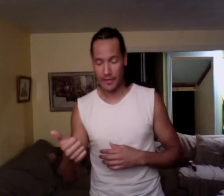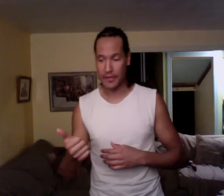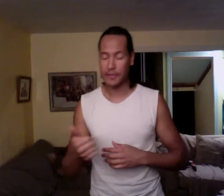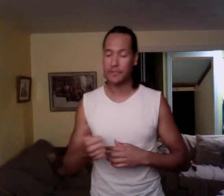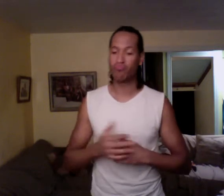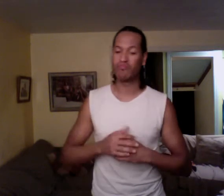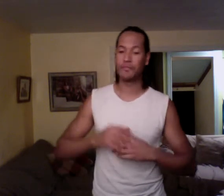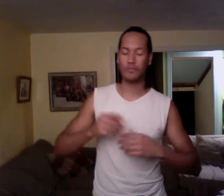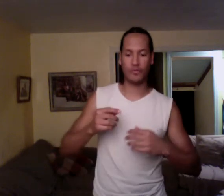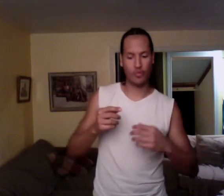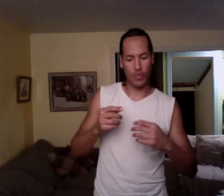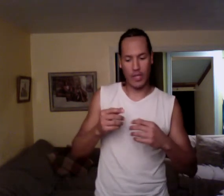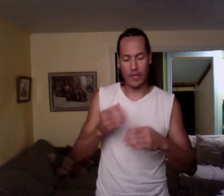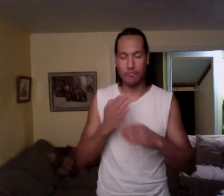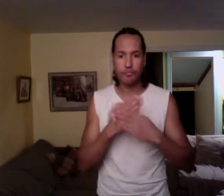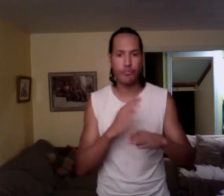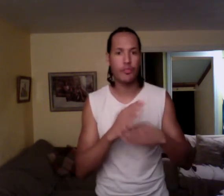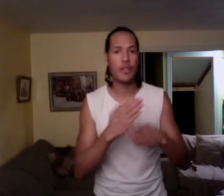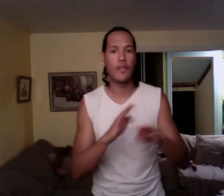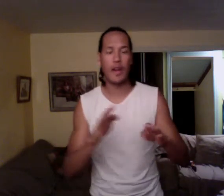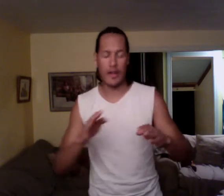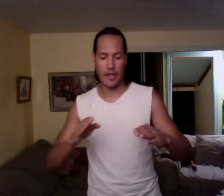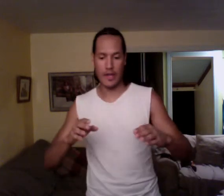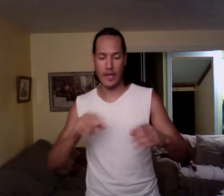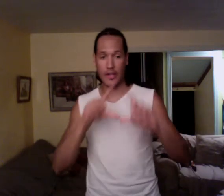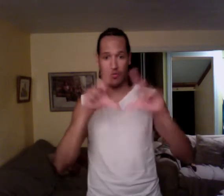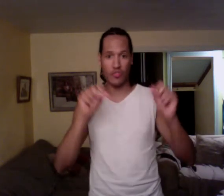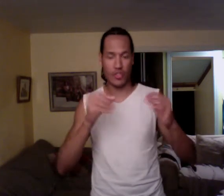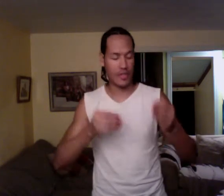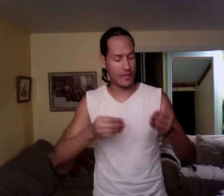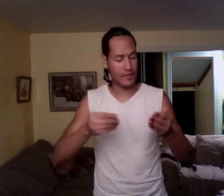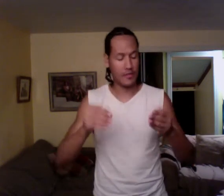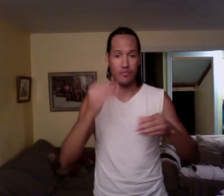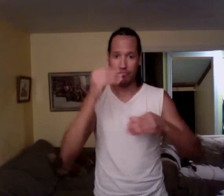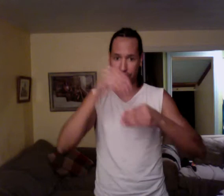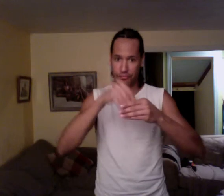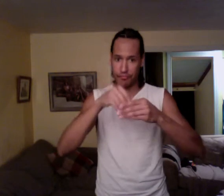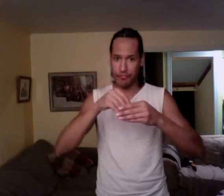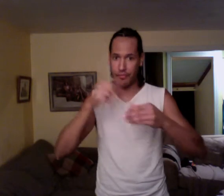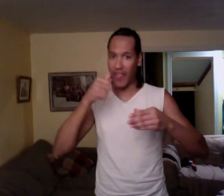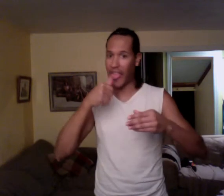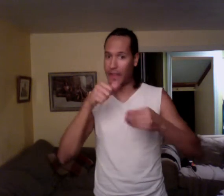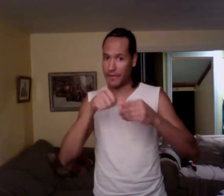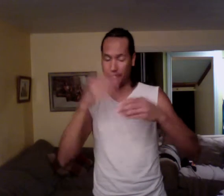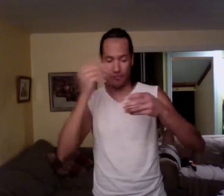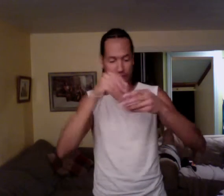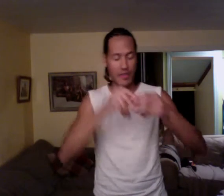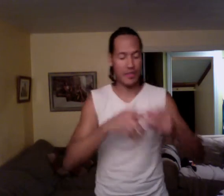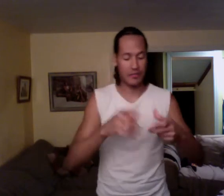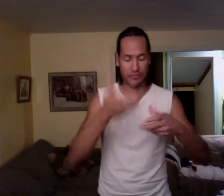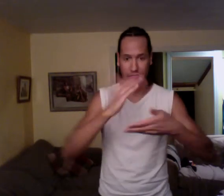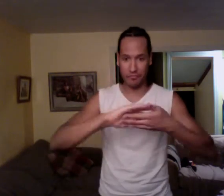to everybody, and happy hour hits, and everyone's happy.